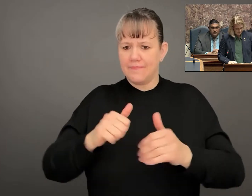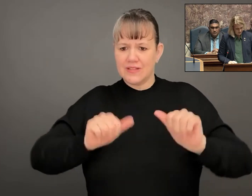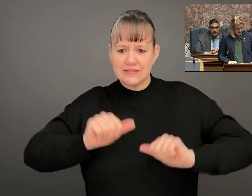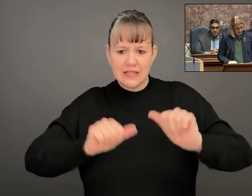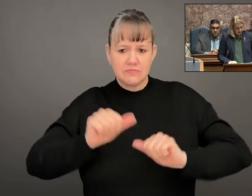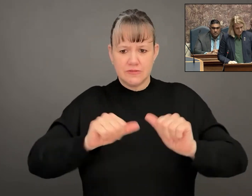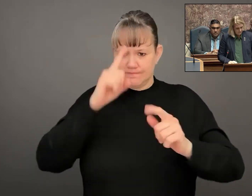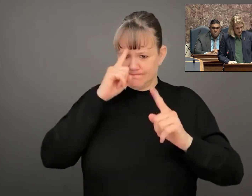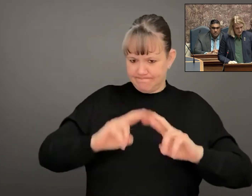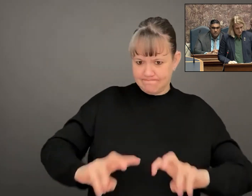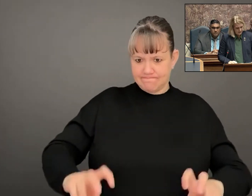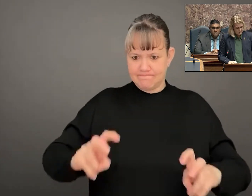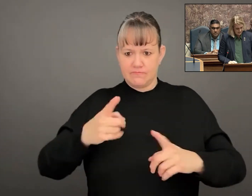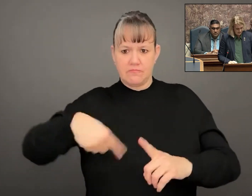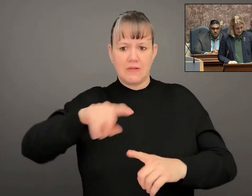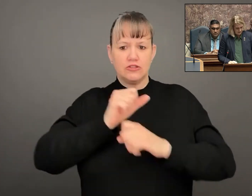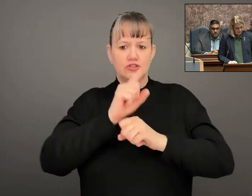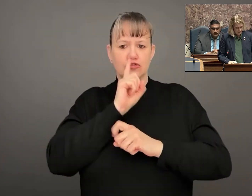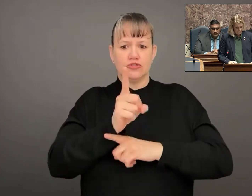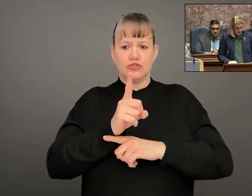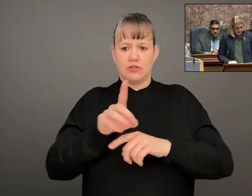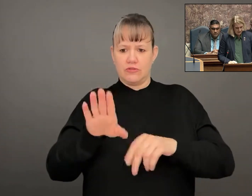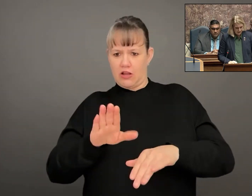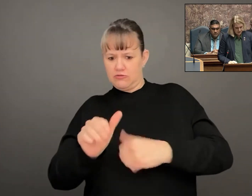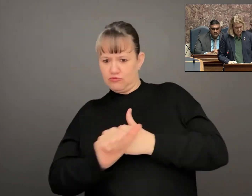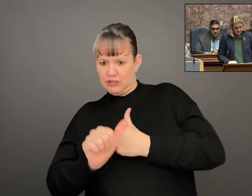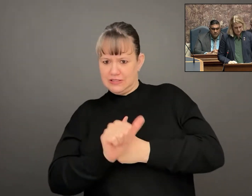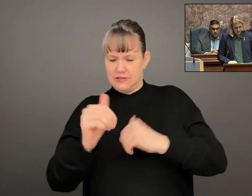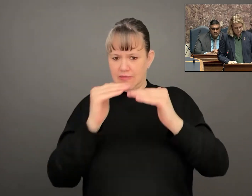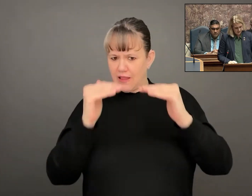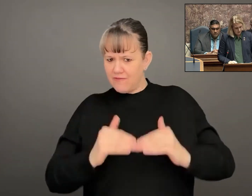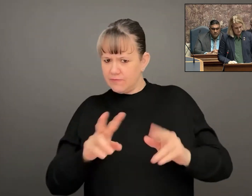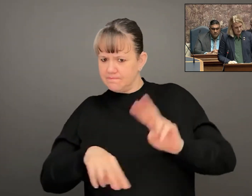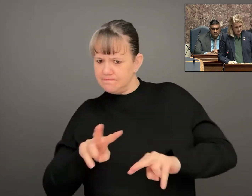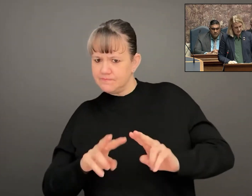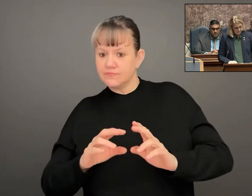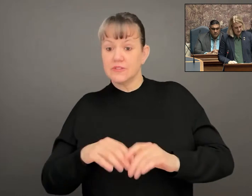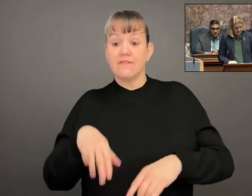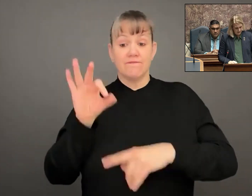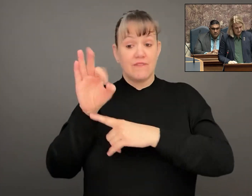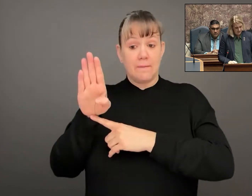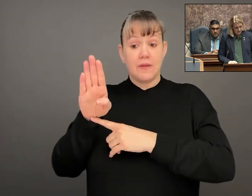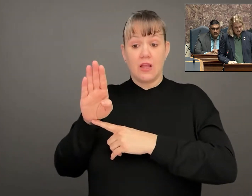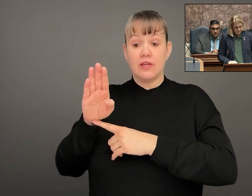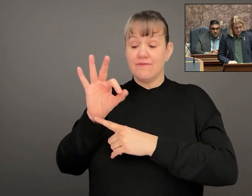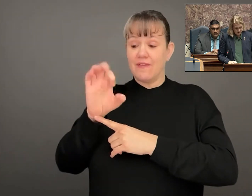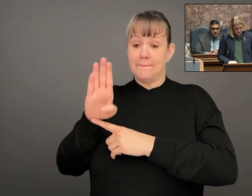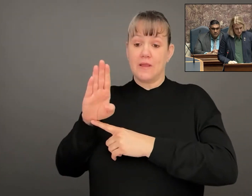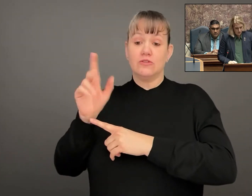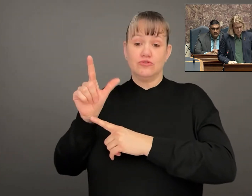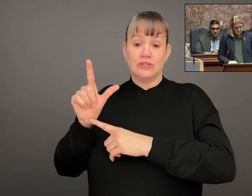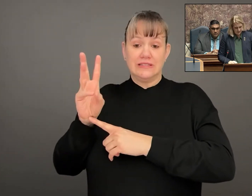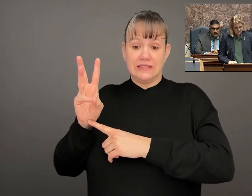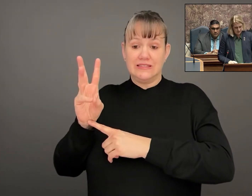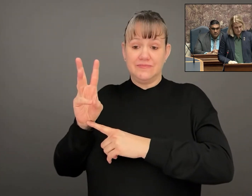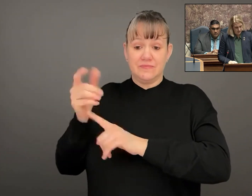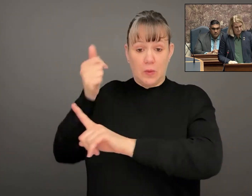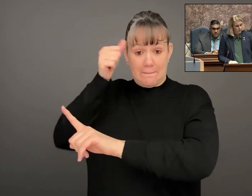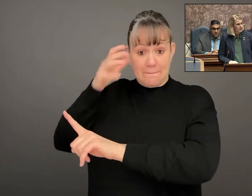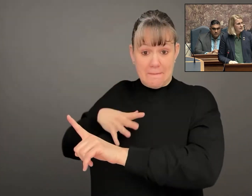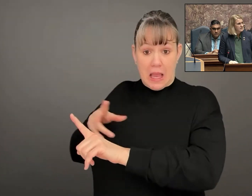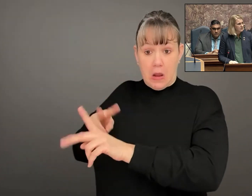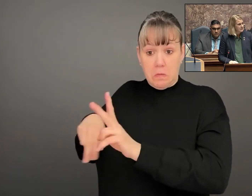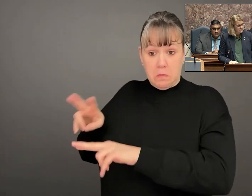others. On February 26th, a man allegedly in drug psychosis was apprehended following 2 home invasions